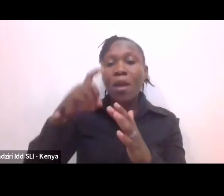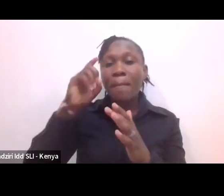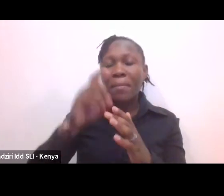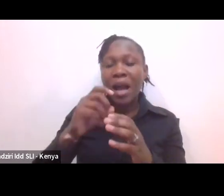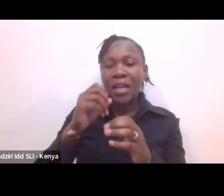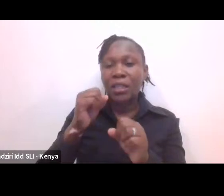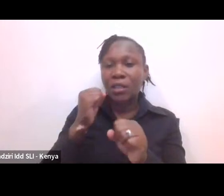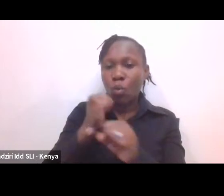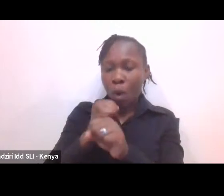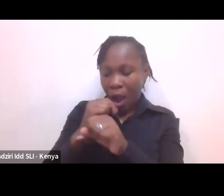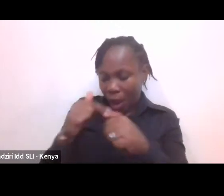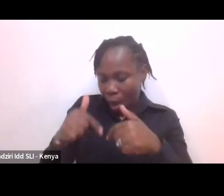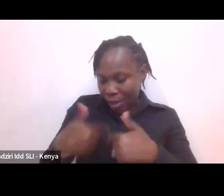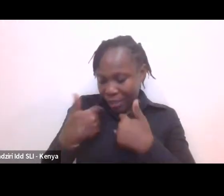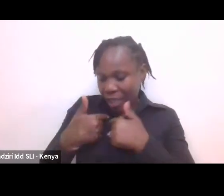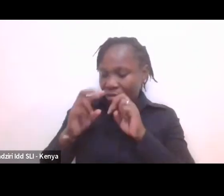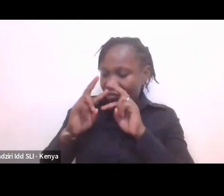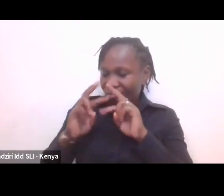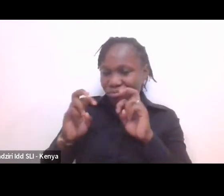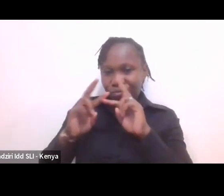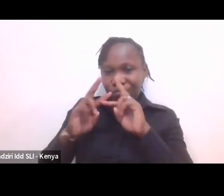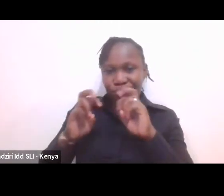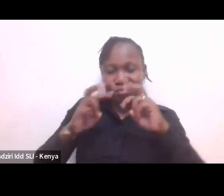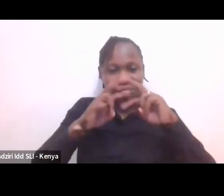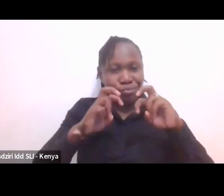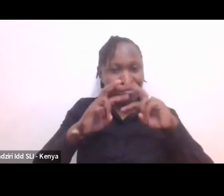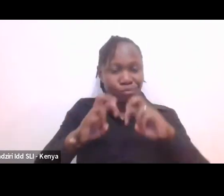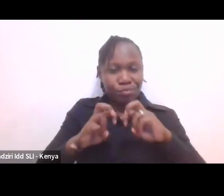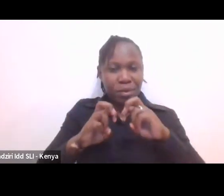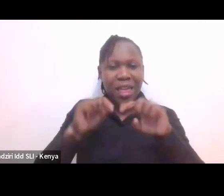ourselves in a way that is simple,